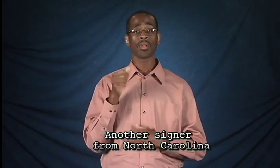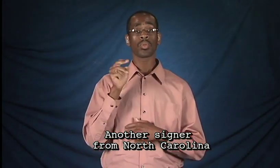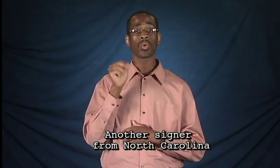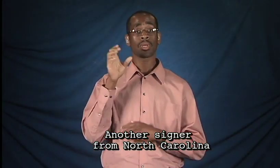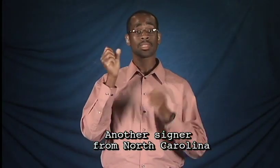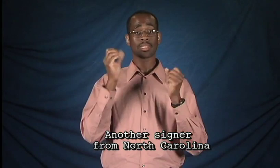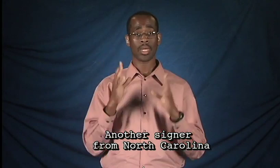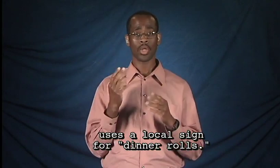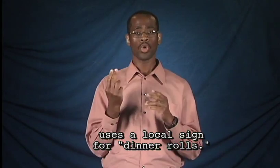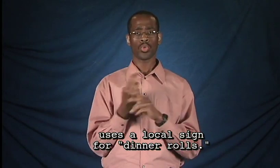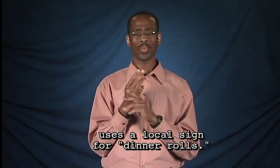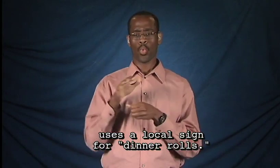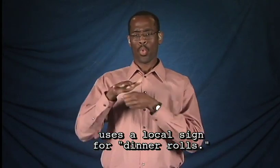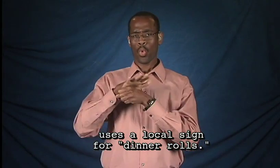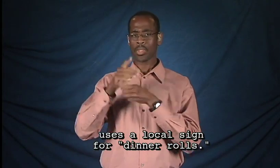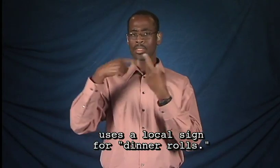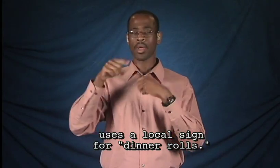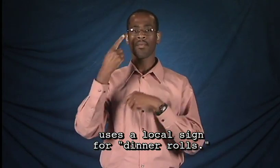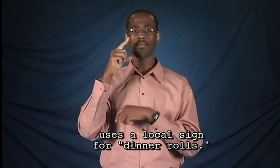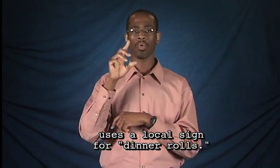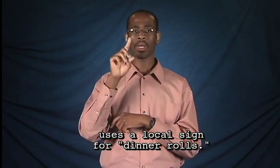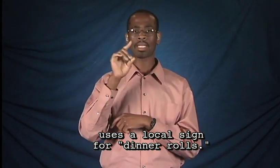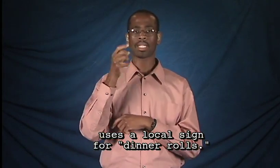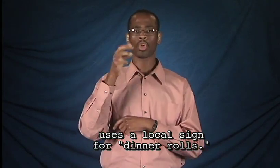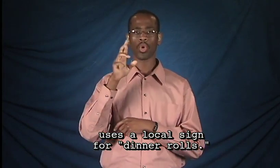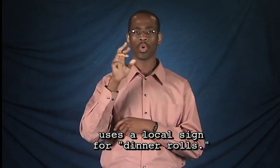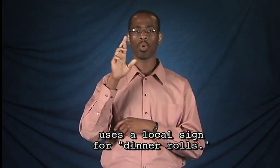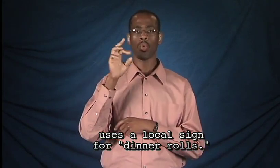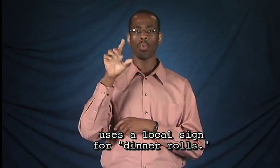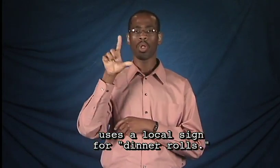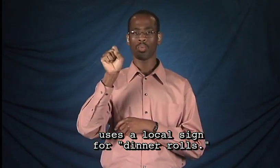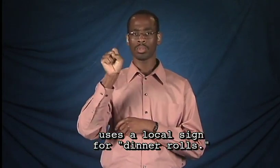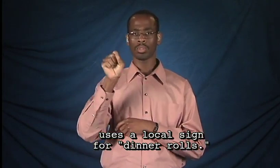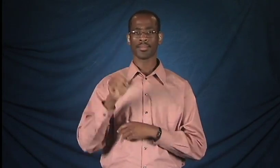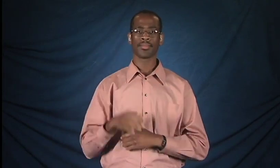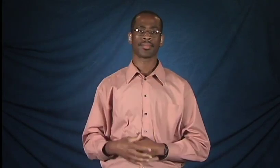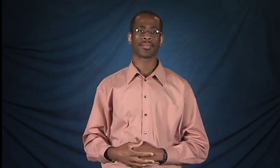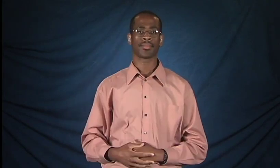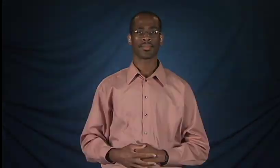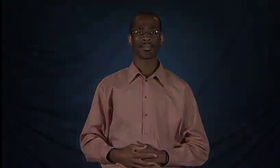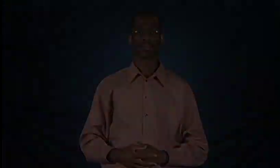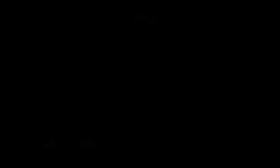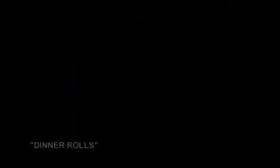Another signer from North Carolina uses a local sign for dinner rolls.